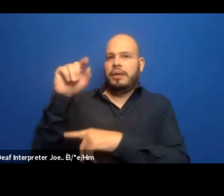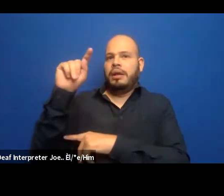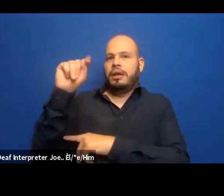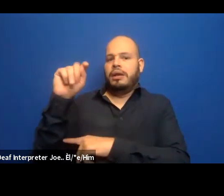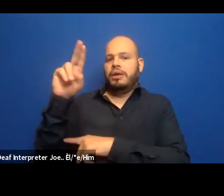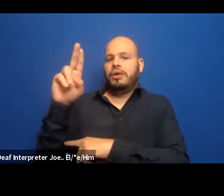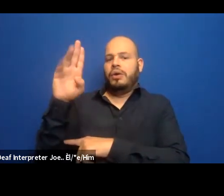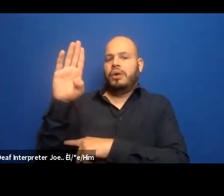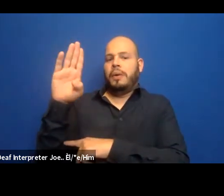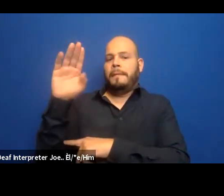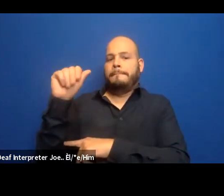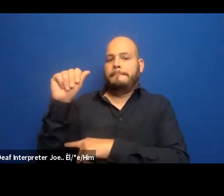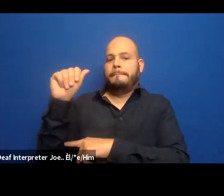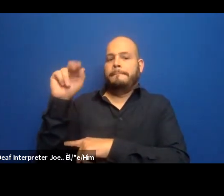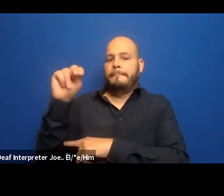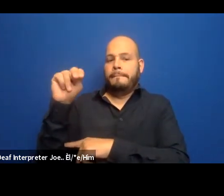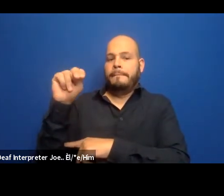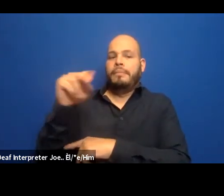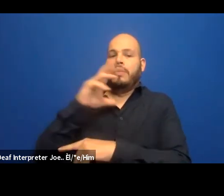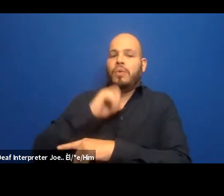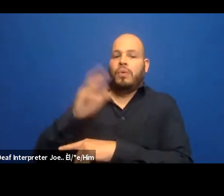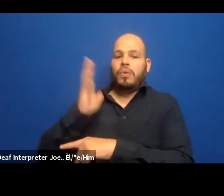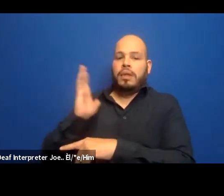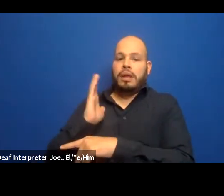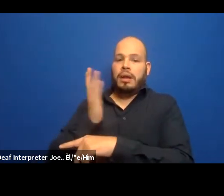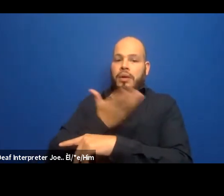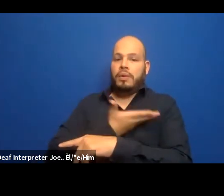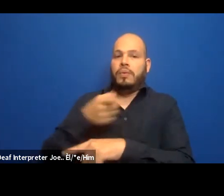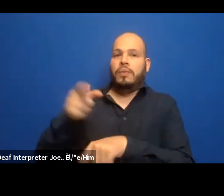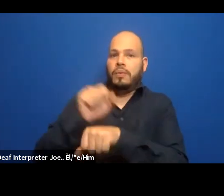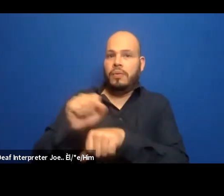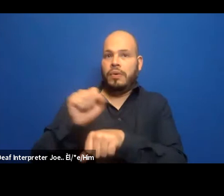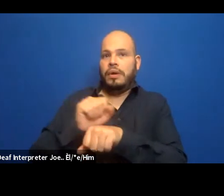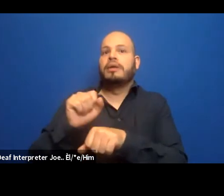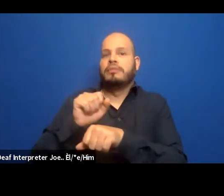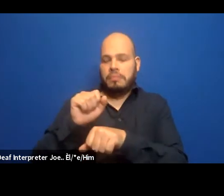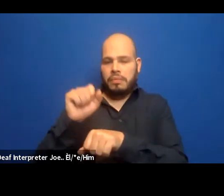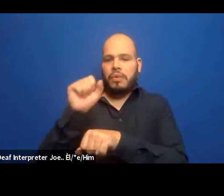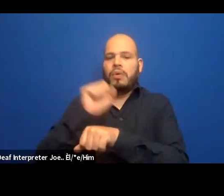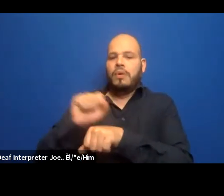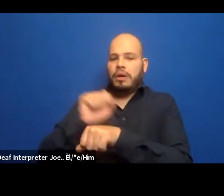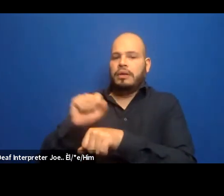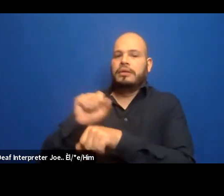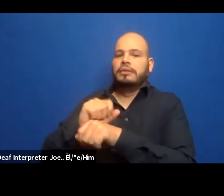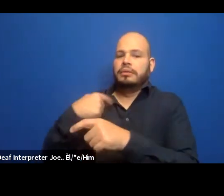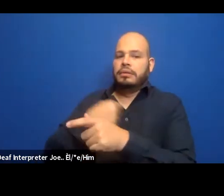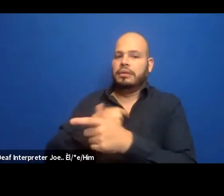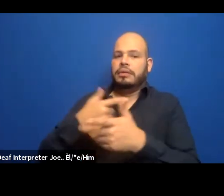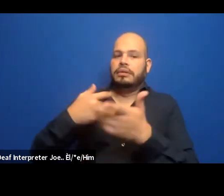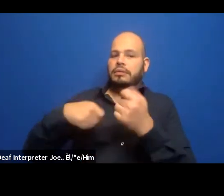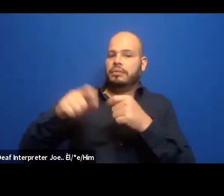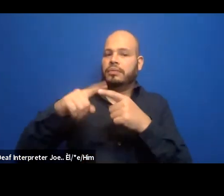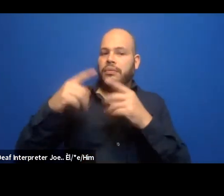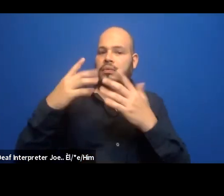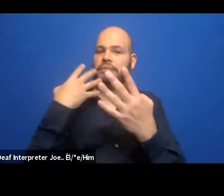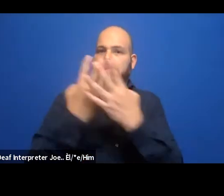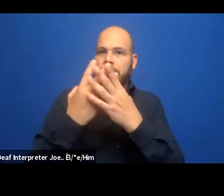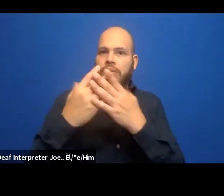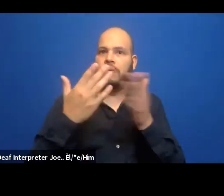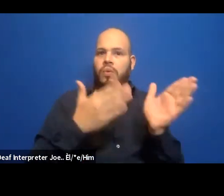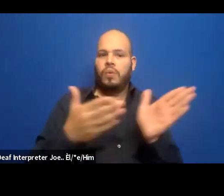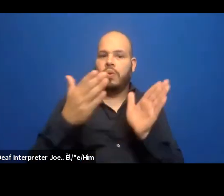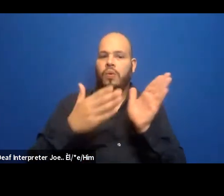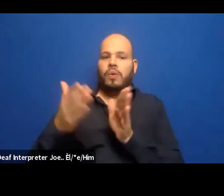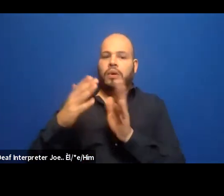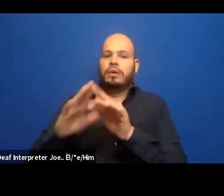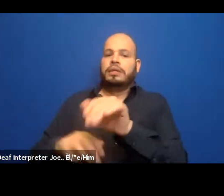Eddie Ellis, who formed the and founded the Center for New Leadership on Urban Solutions, which was a